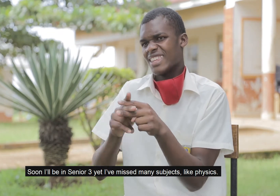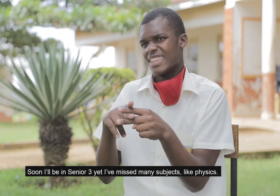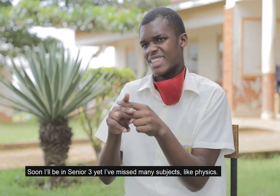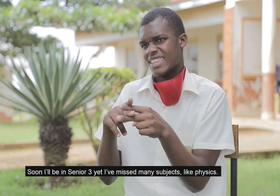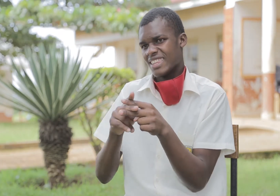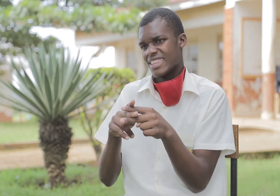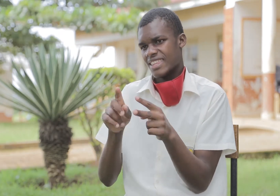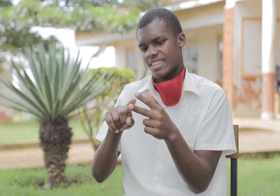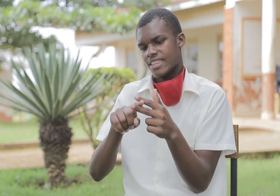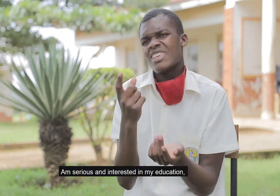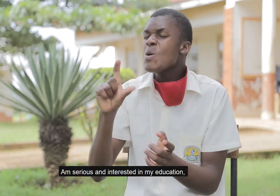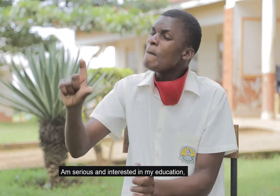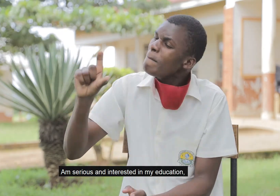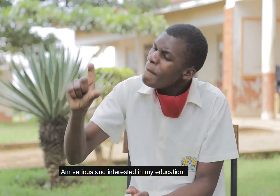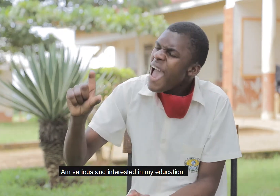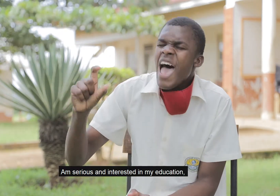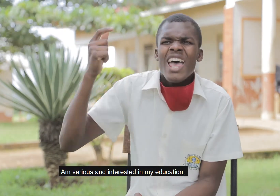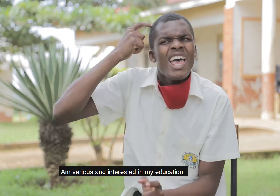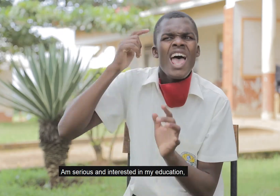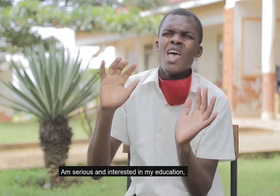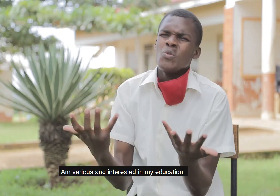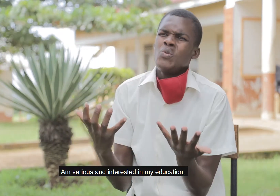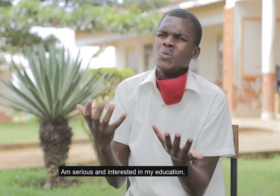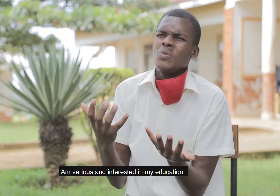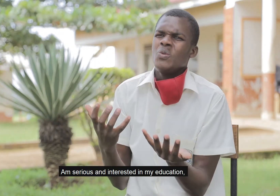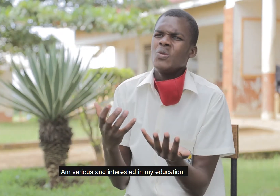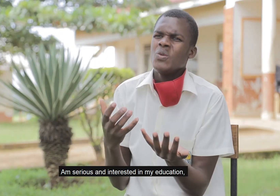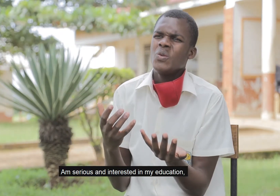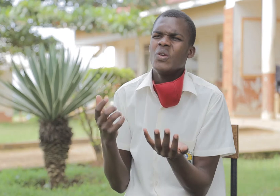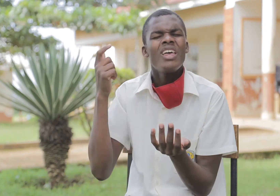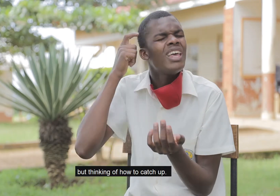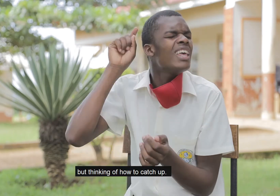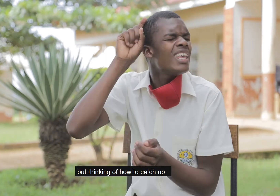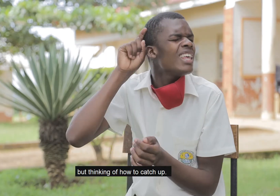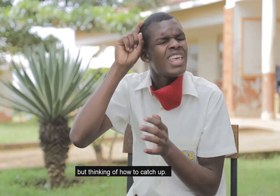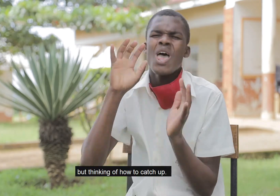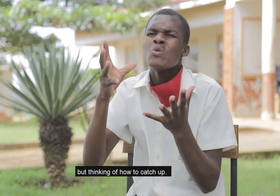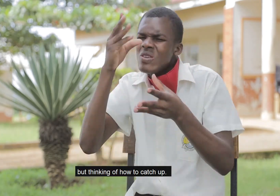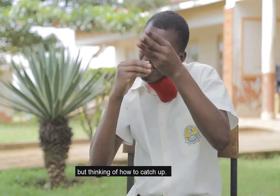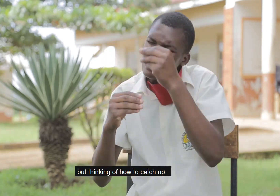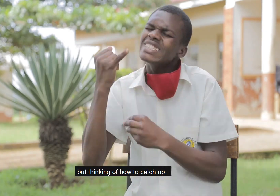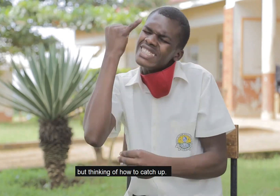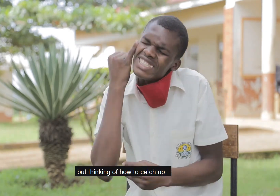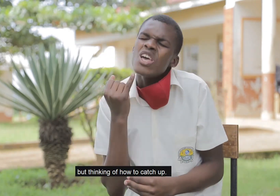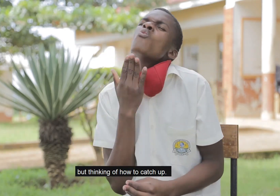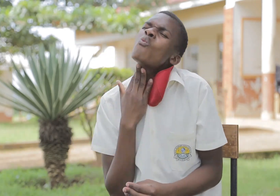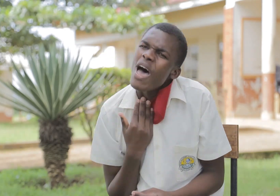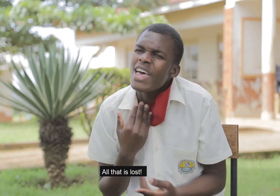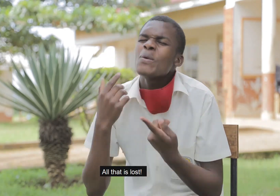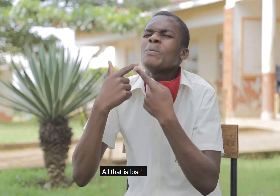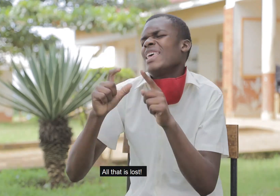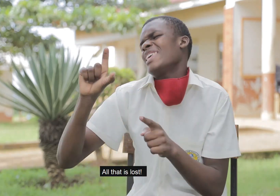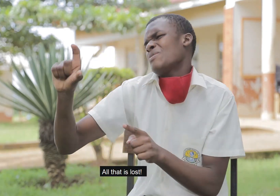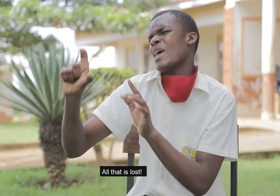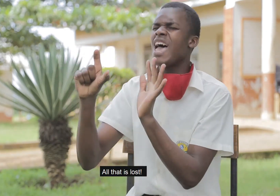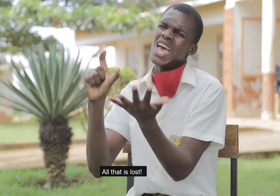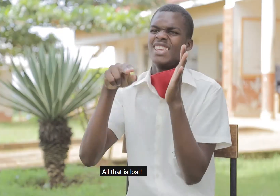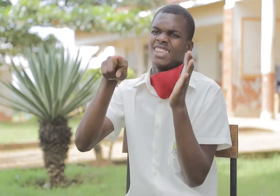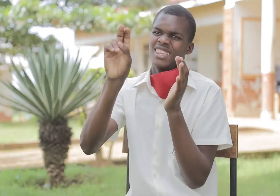physics. I'm serious and interested in my education, but thinking of how to catch up, all that is lost.